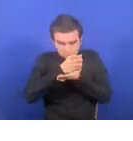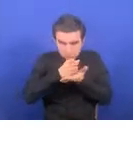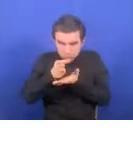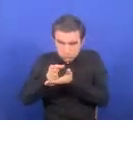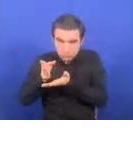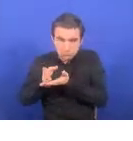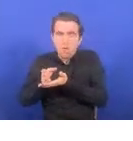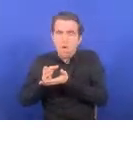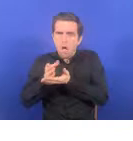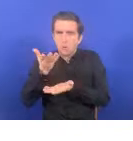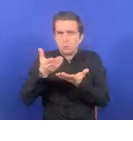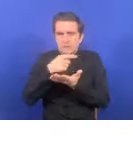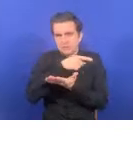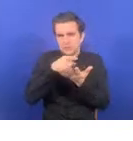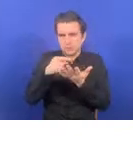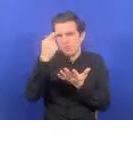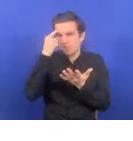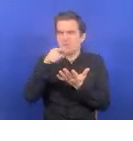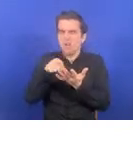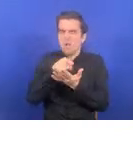that?